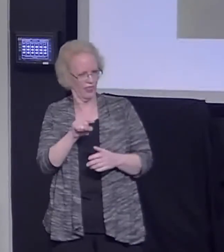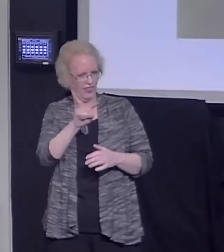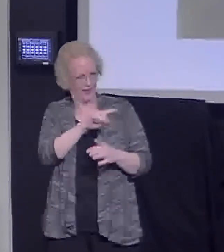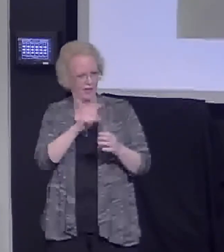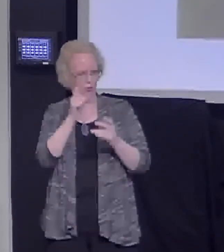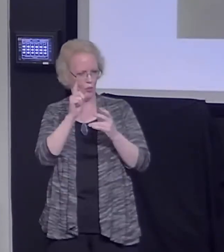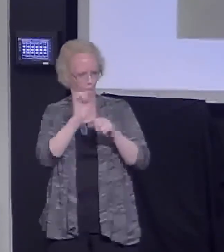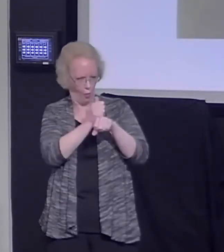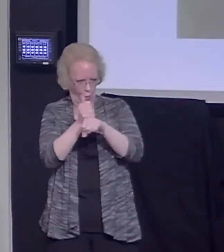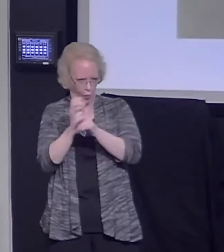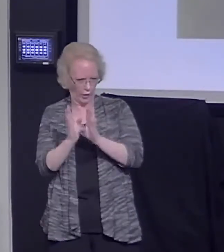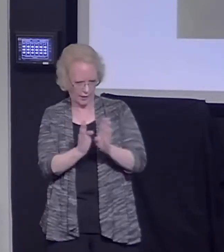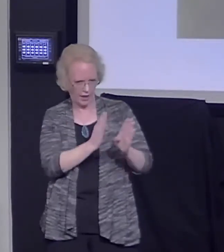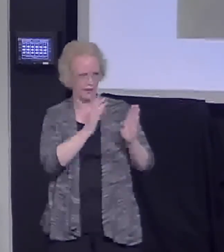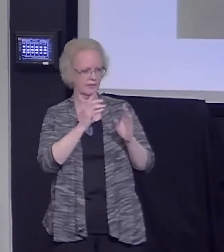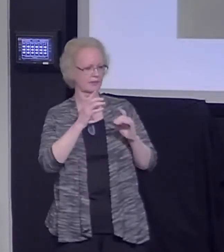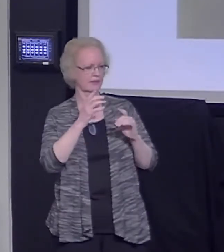articulation and